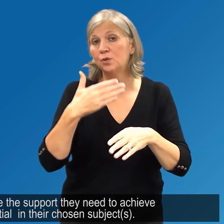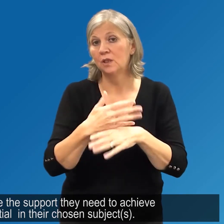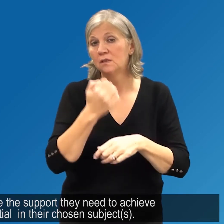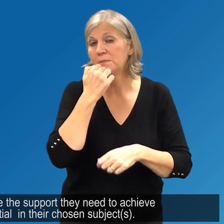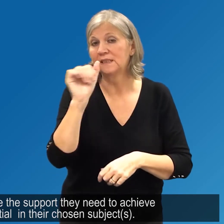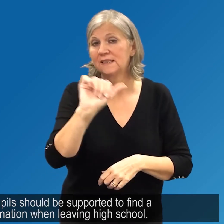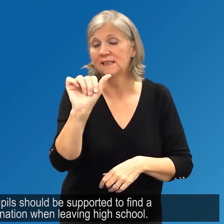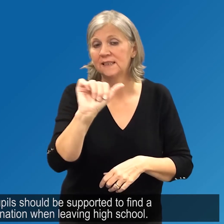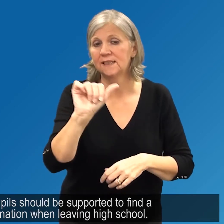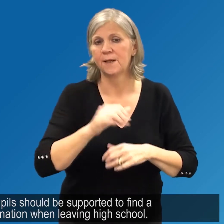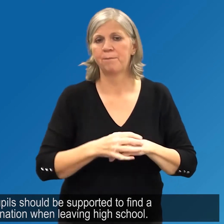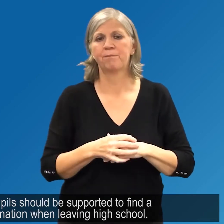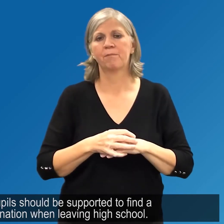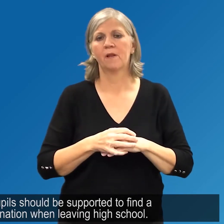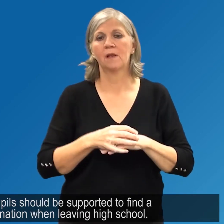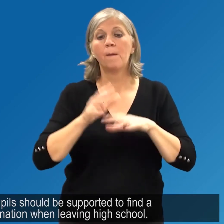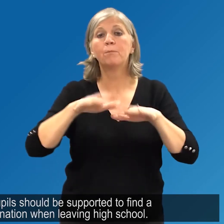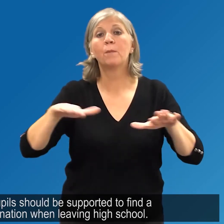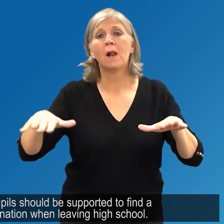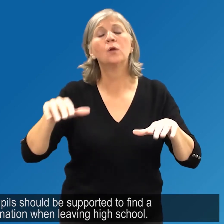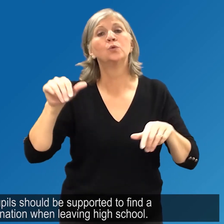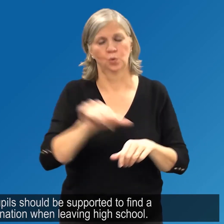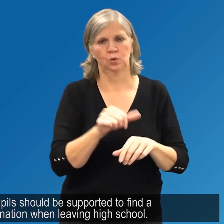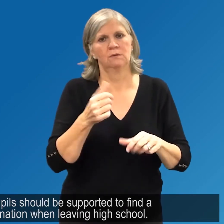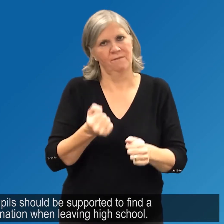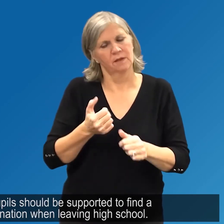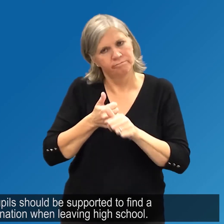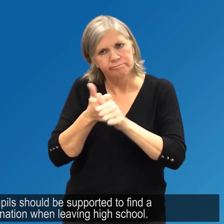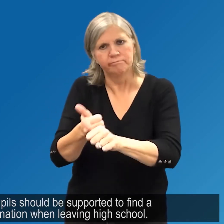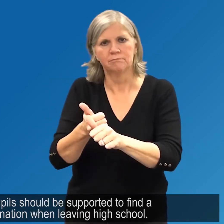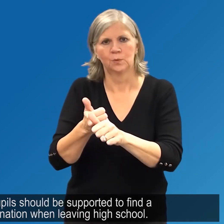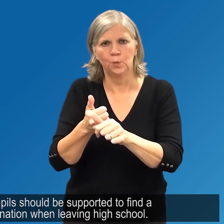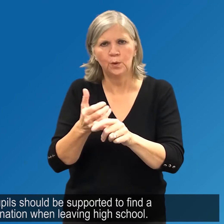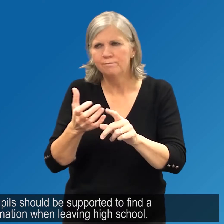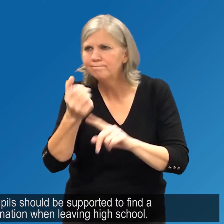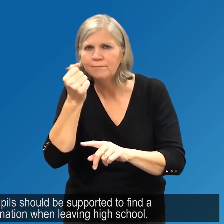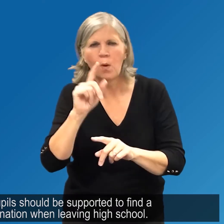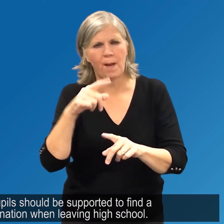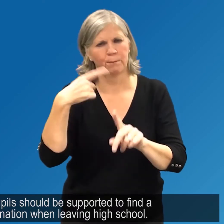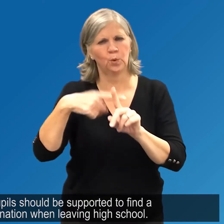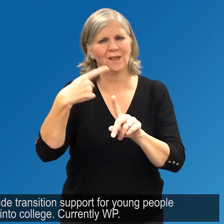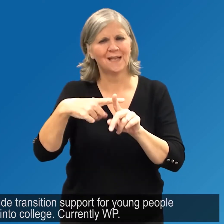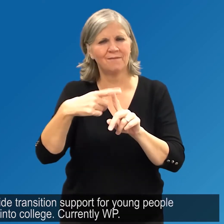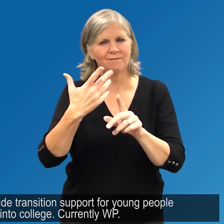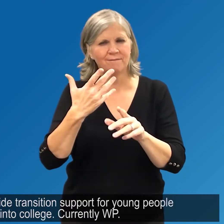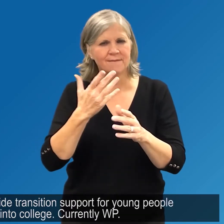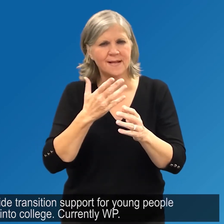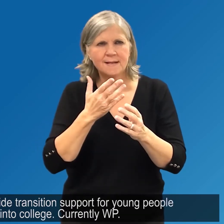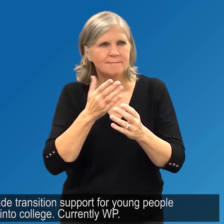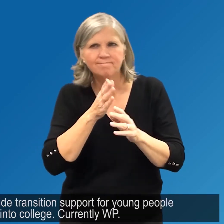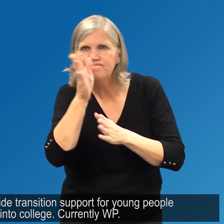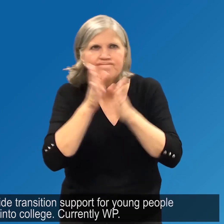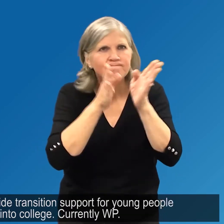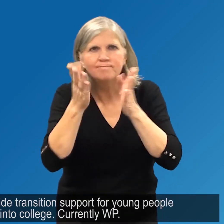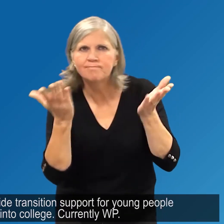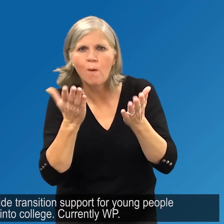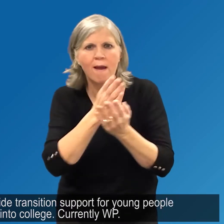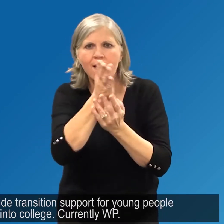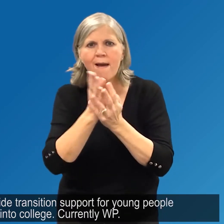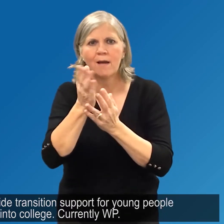Action. 16. Pupils should be supported to find a positive destination when leaving high school. Sub-actions.